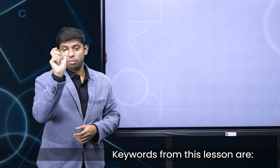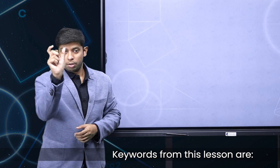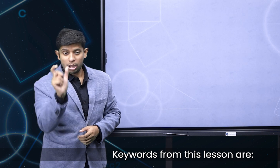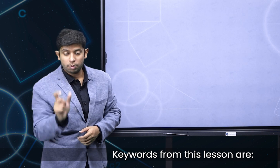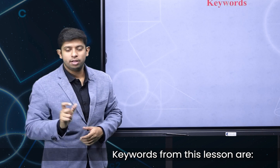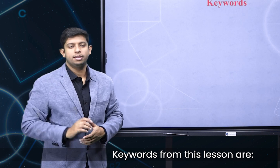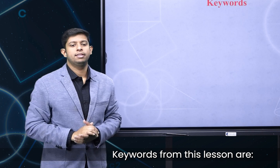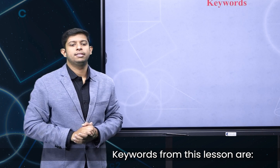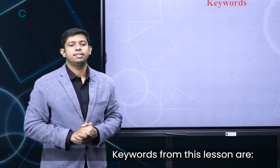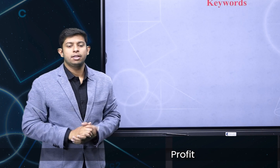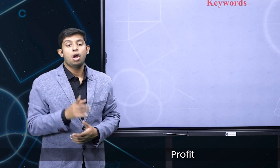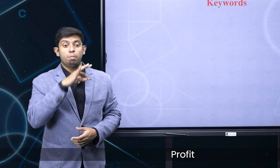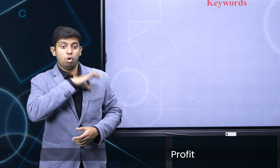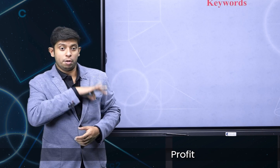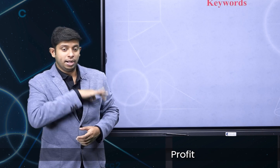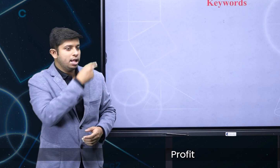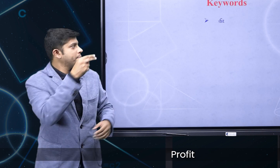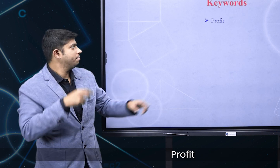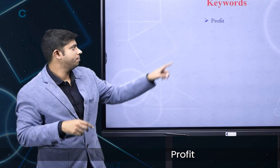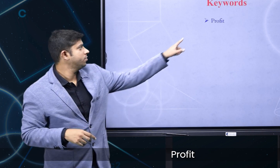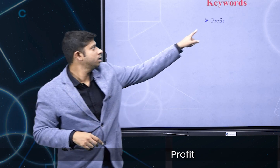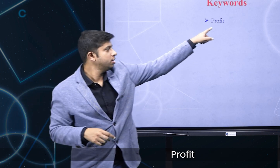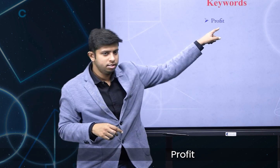Keywords from this lesson are profit,